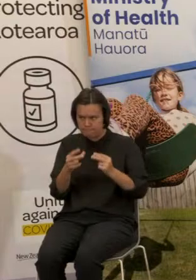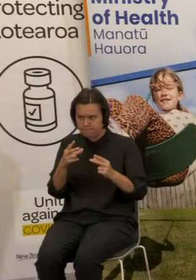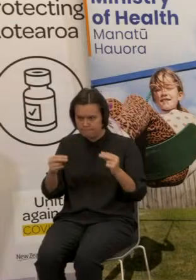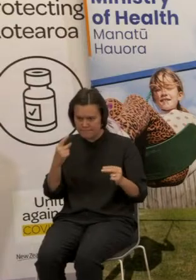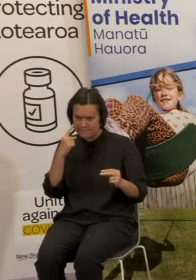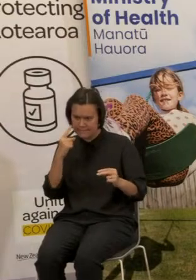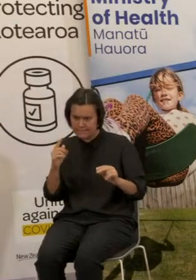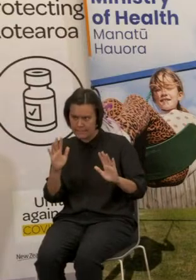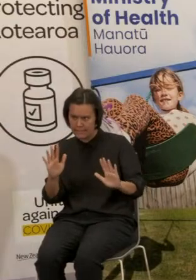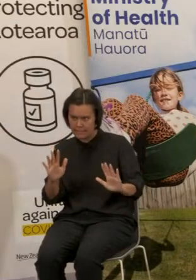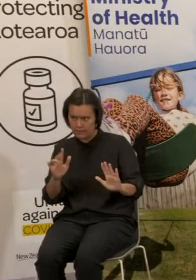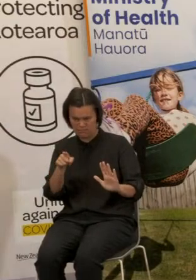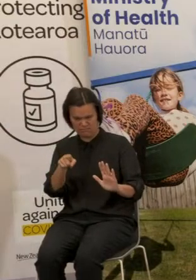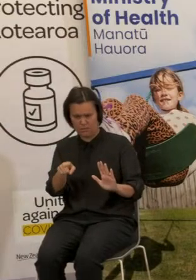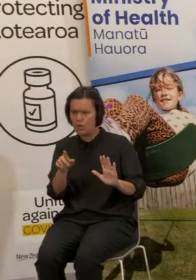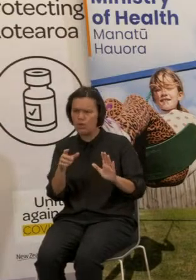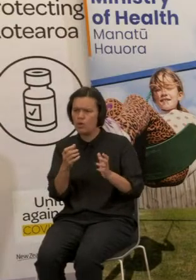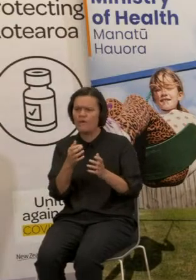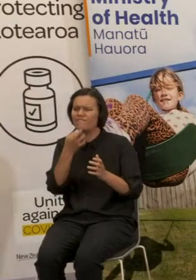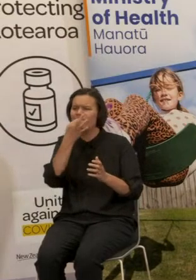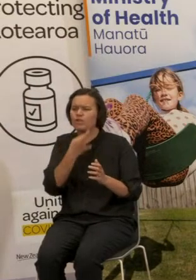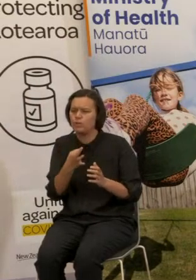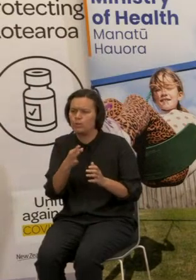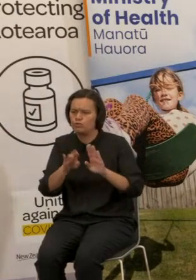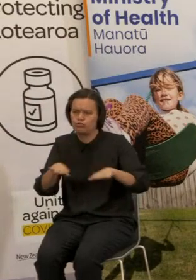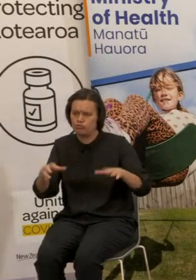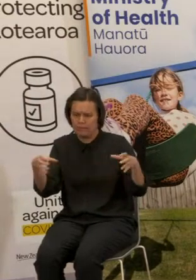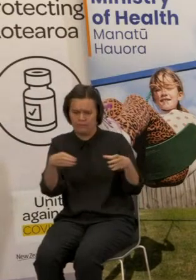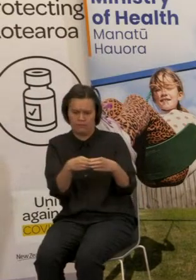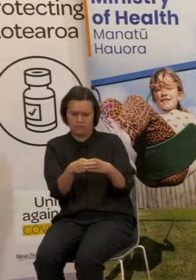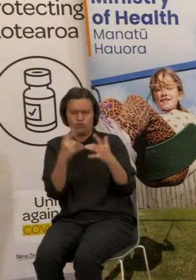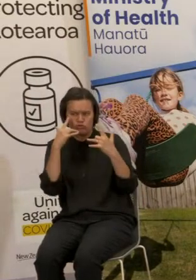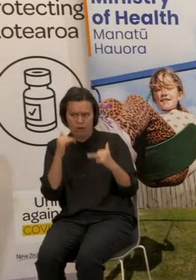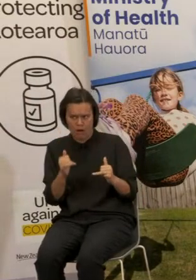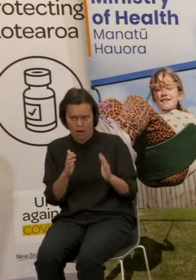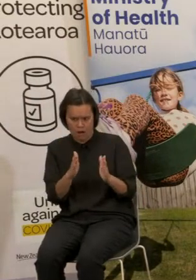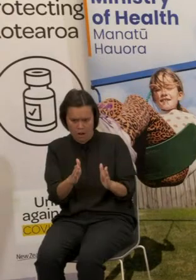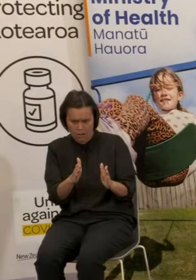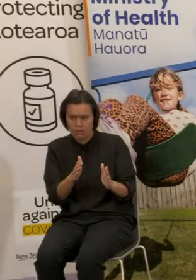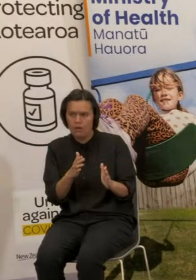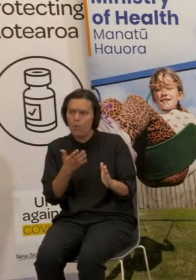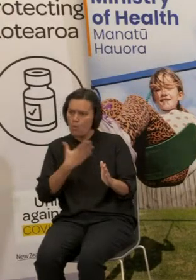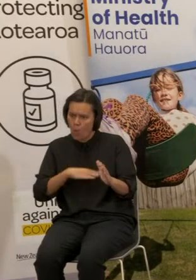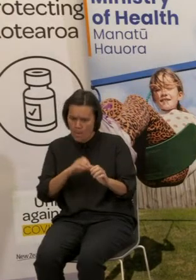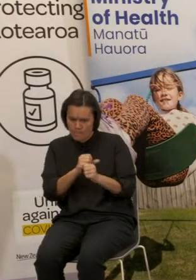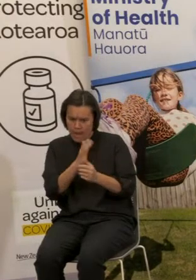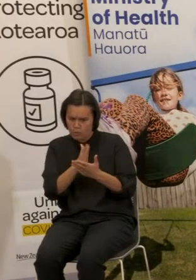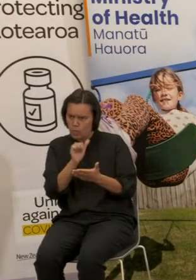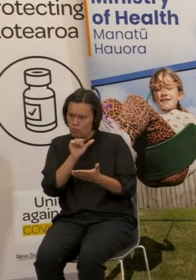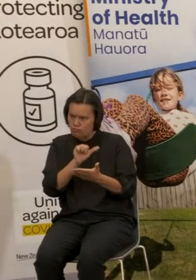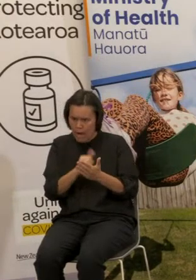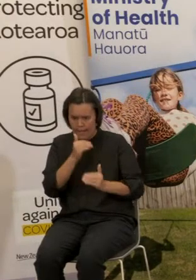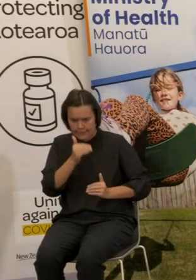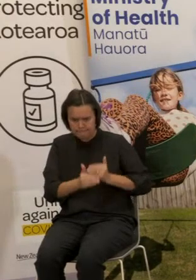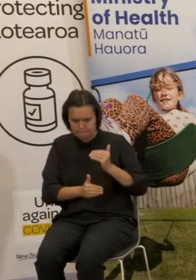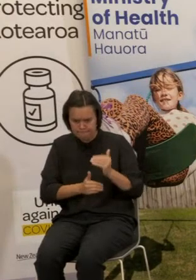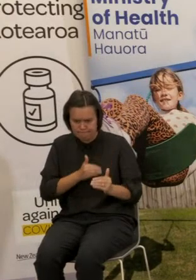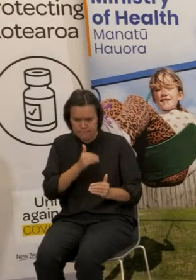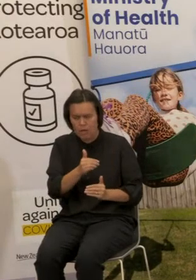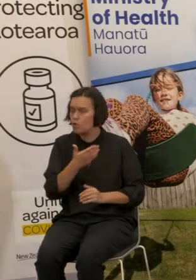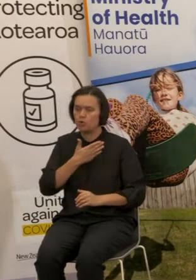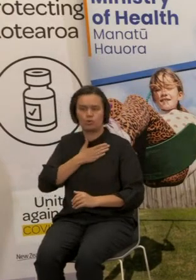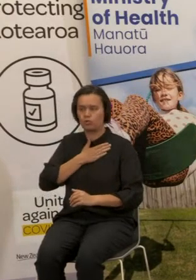why it's important we don't rush into this, is because that vaccine is now going to be used in this age group